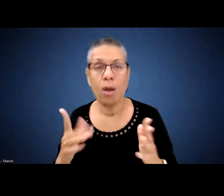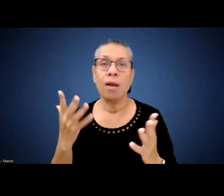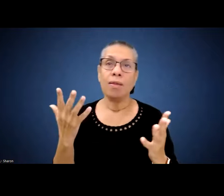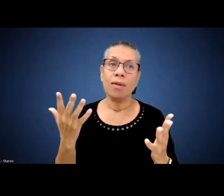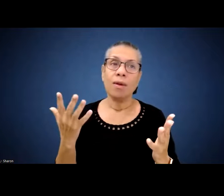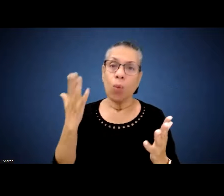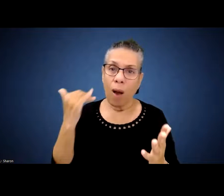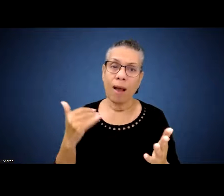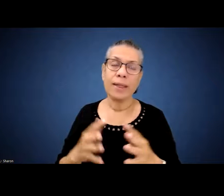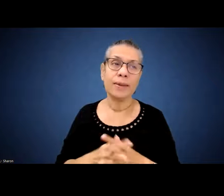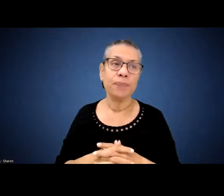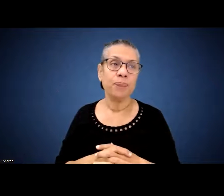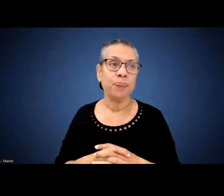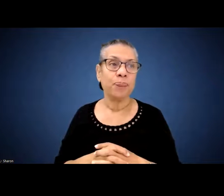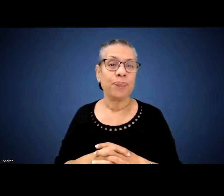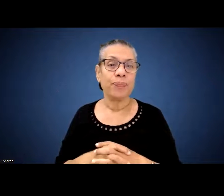different,